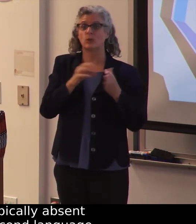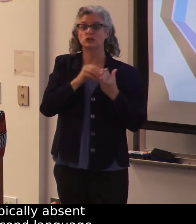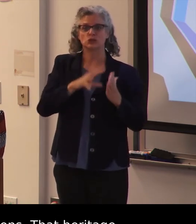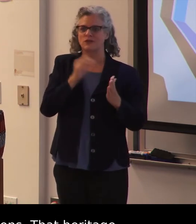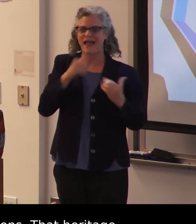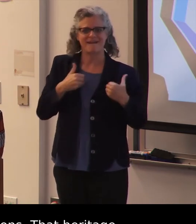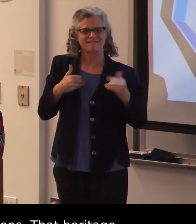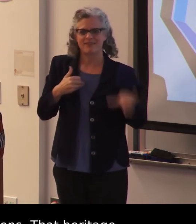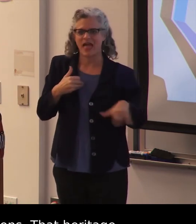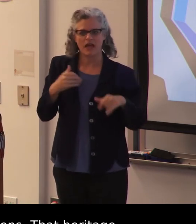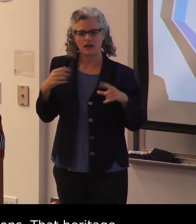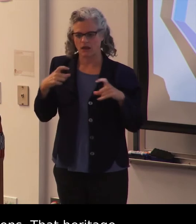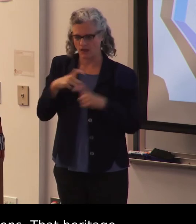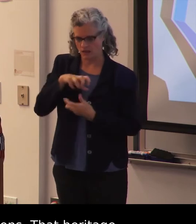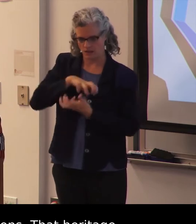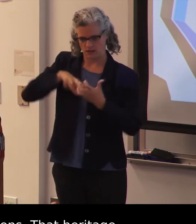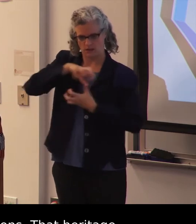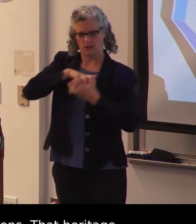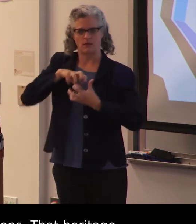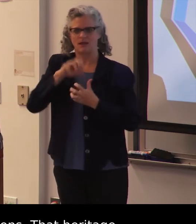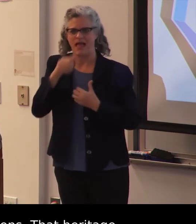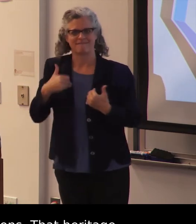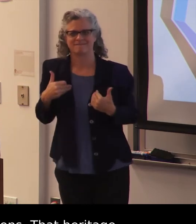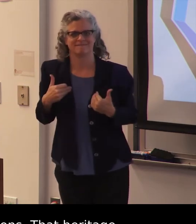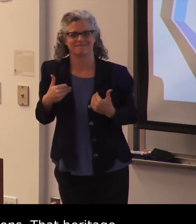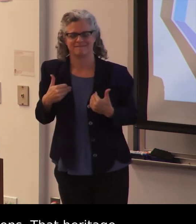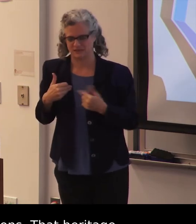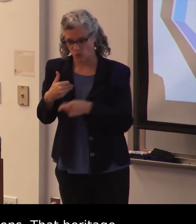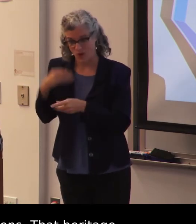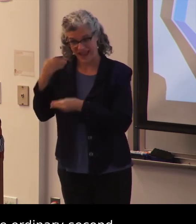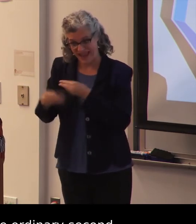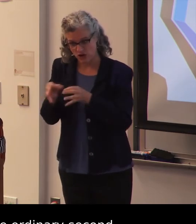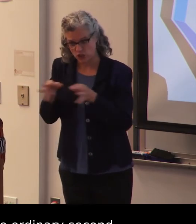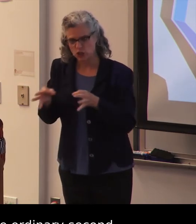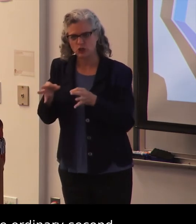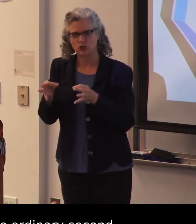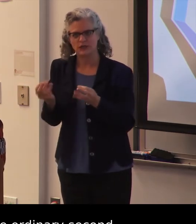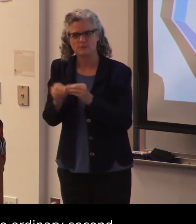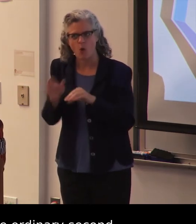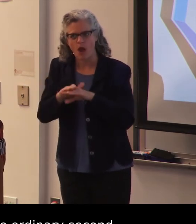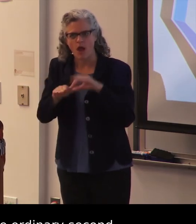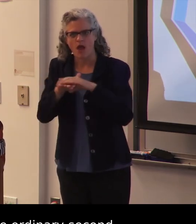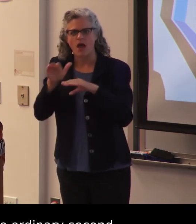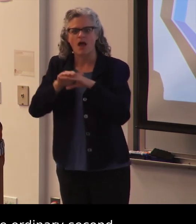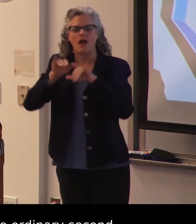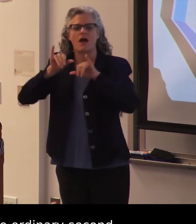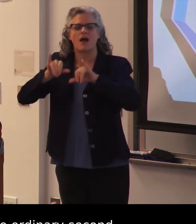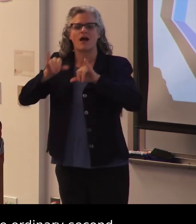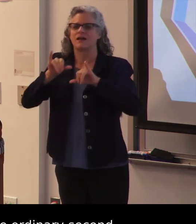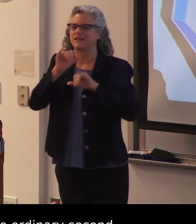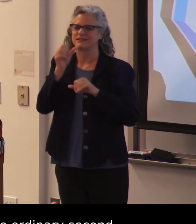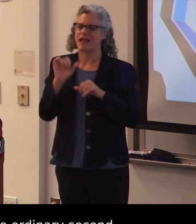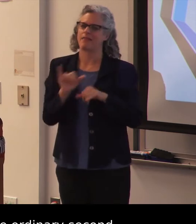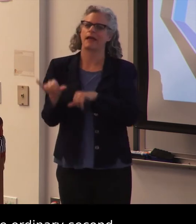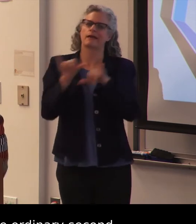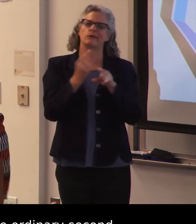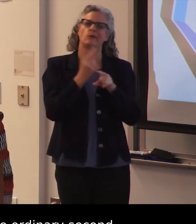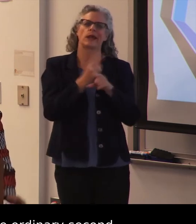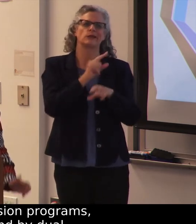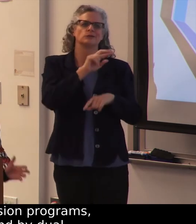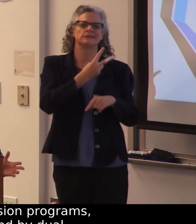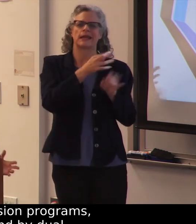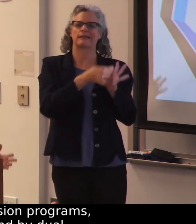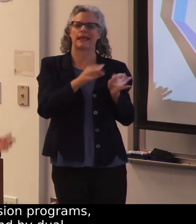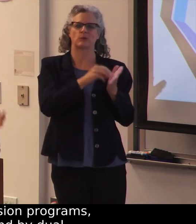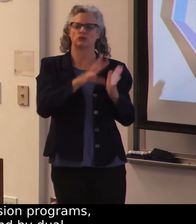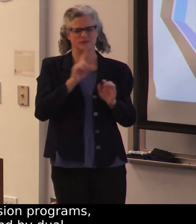these complications, that heritage learner, that's really much more difficult than the ordinary second language learner. So when